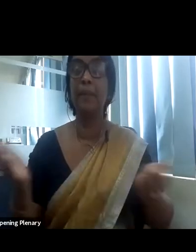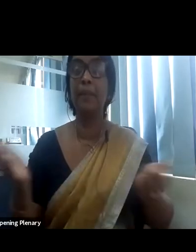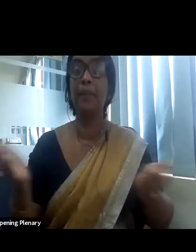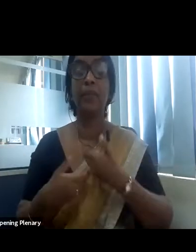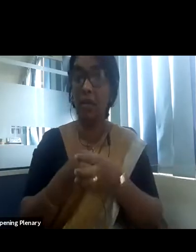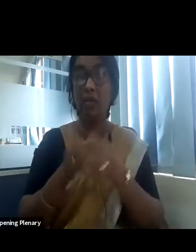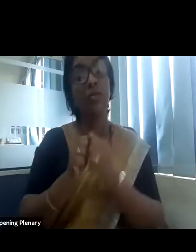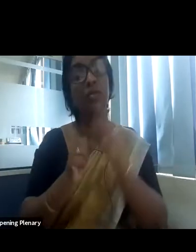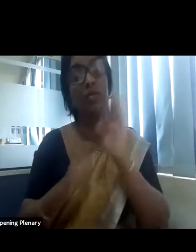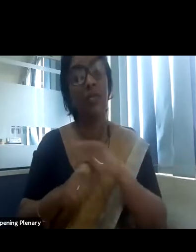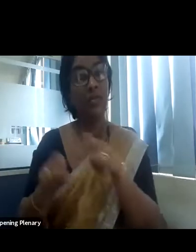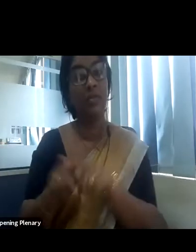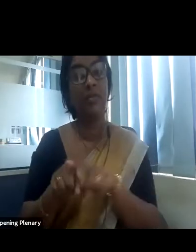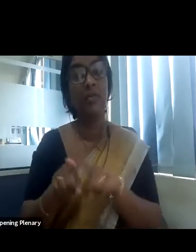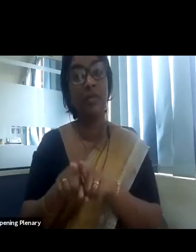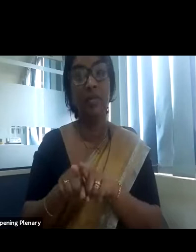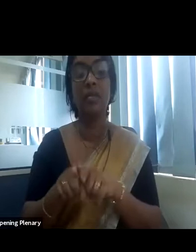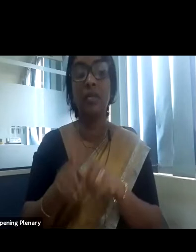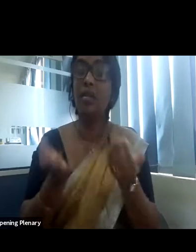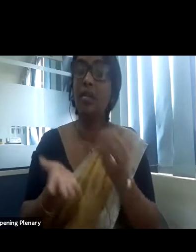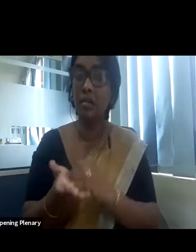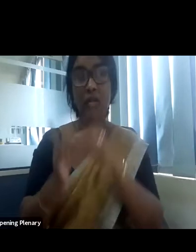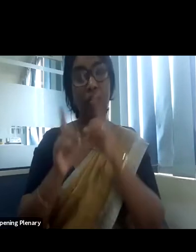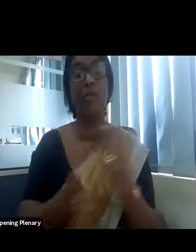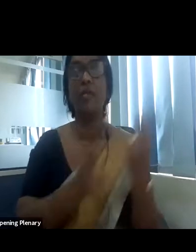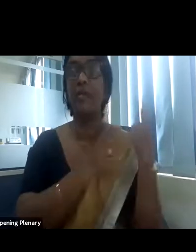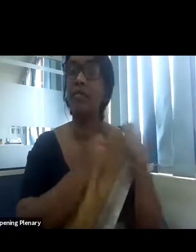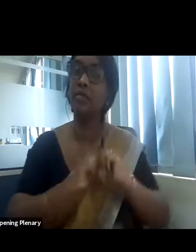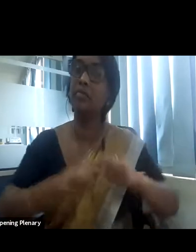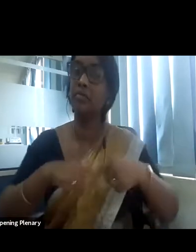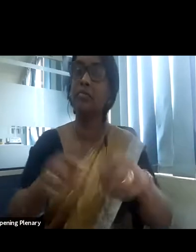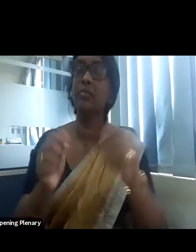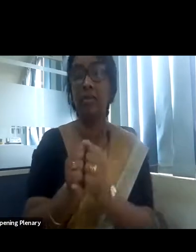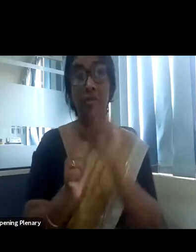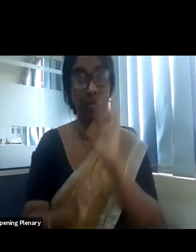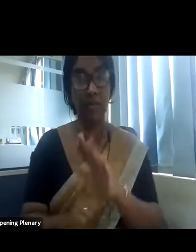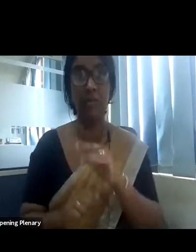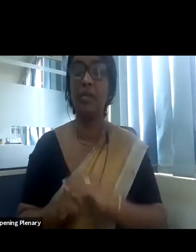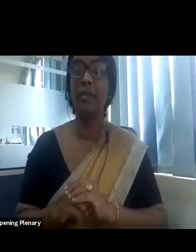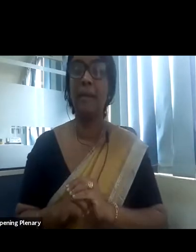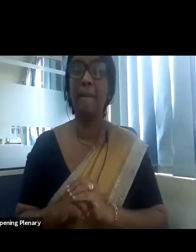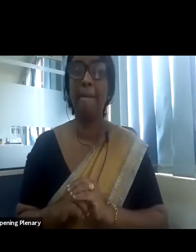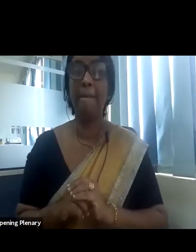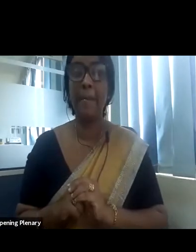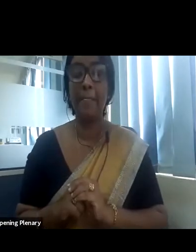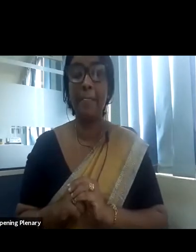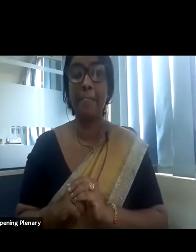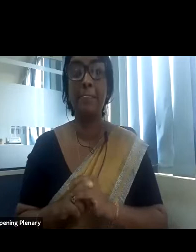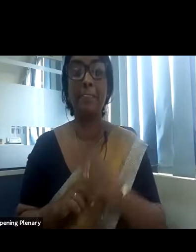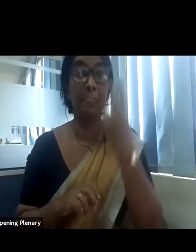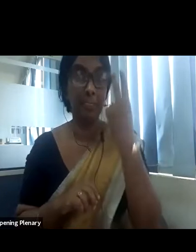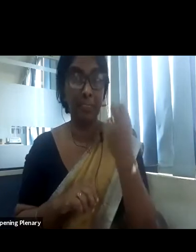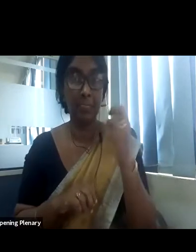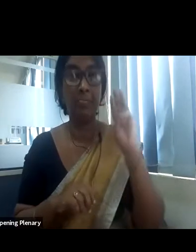this responsibility and forge ahead a clear path to achieving the 2030 agenda for the SDG